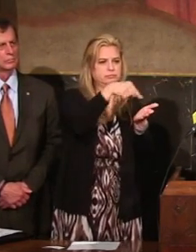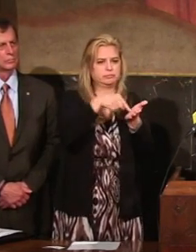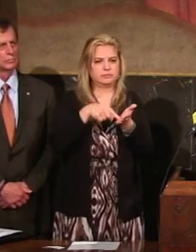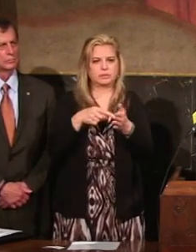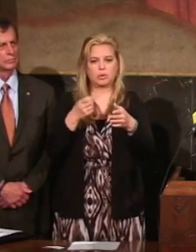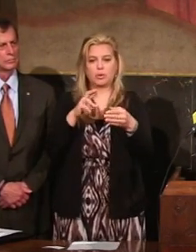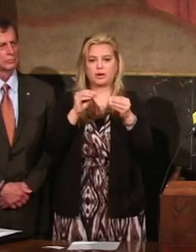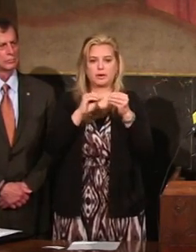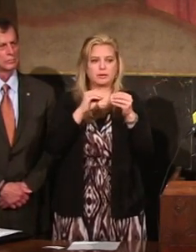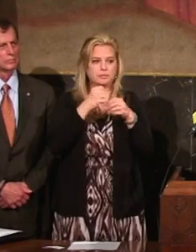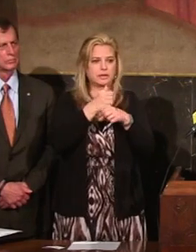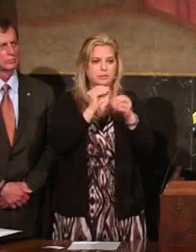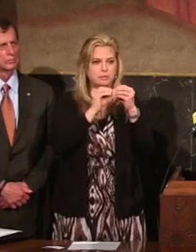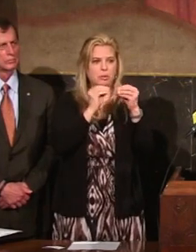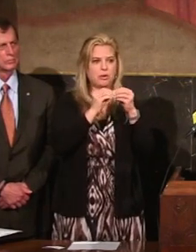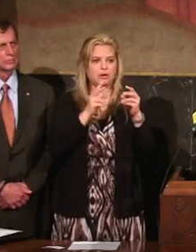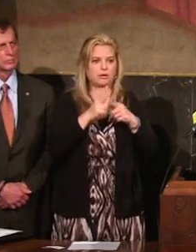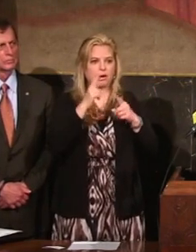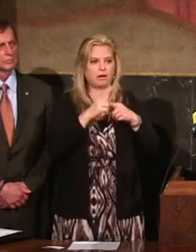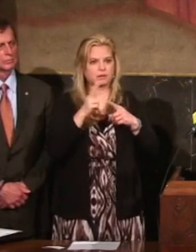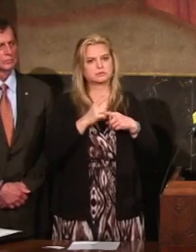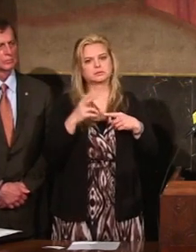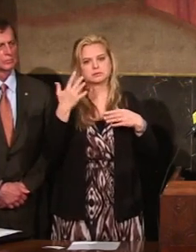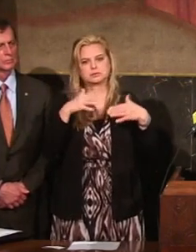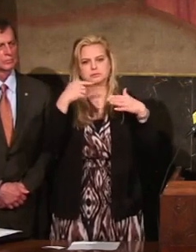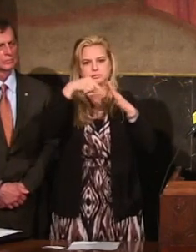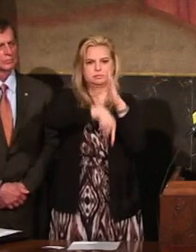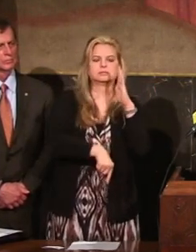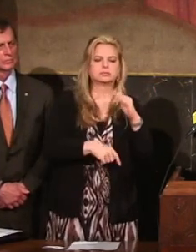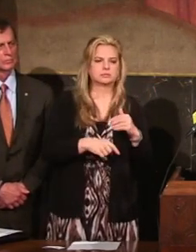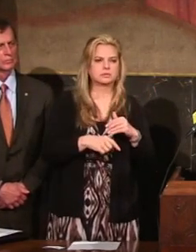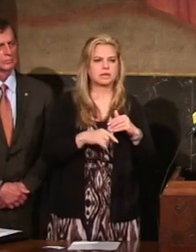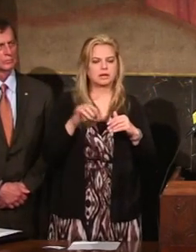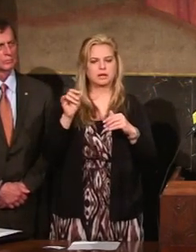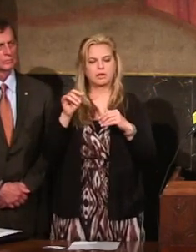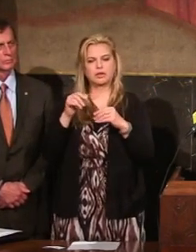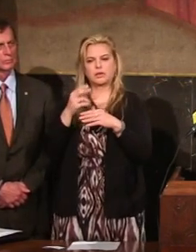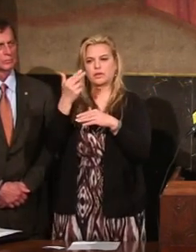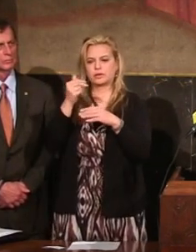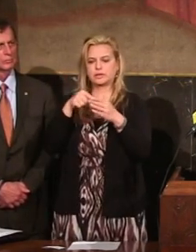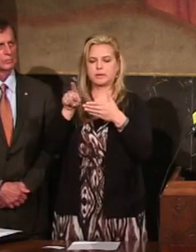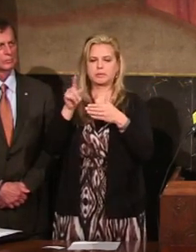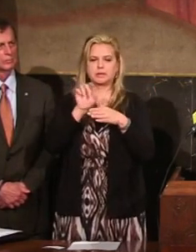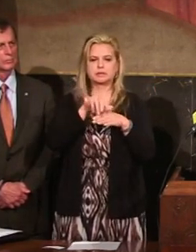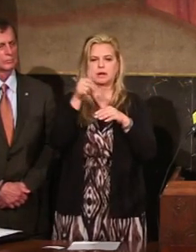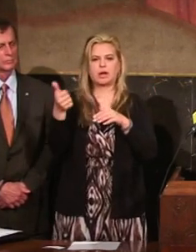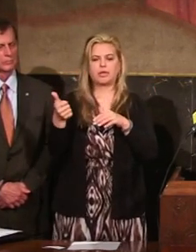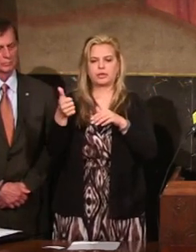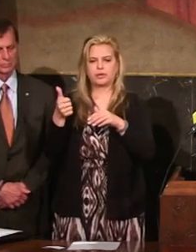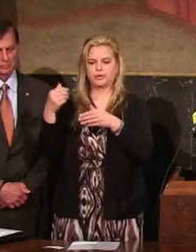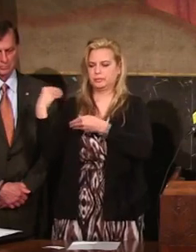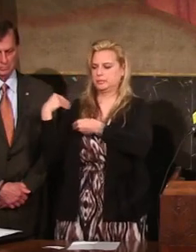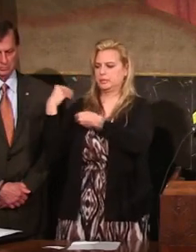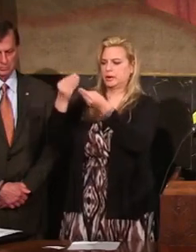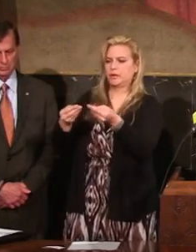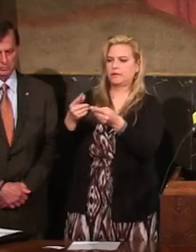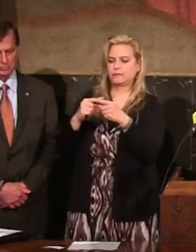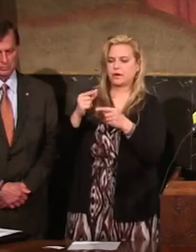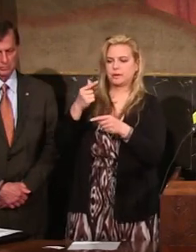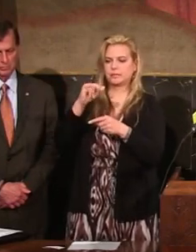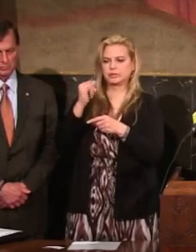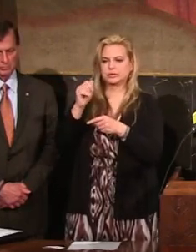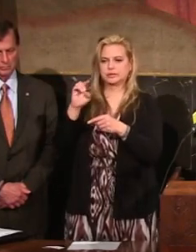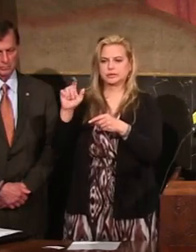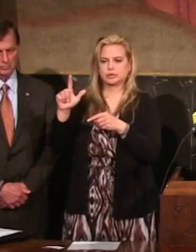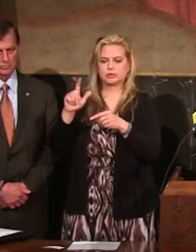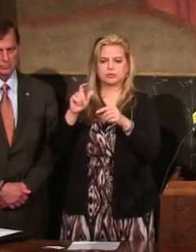by Secretary Gee momentarily. The 13th payment, as you recall, is another legacy of the Jindal administration, which the governor and